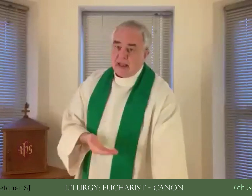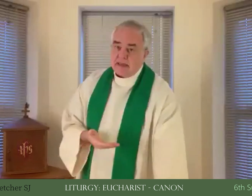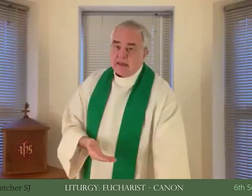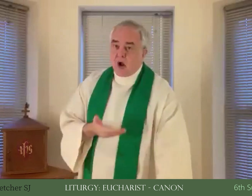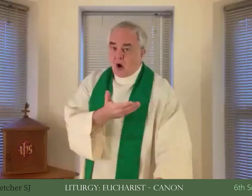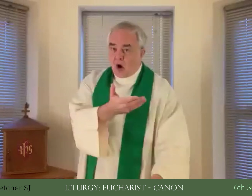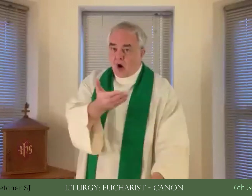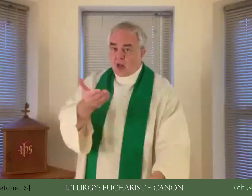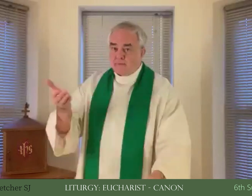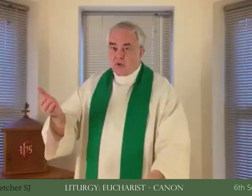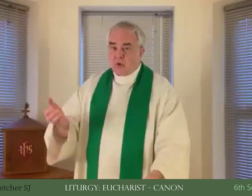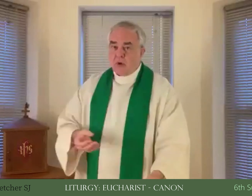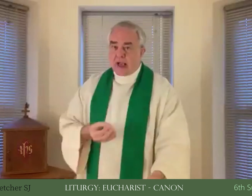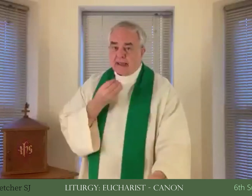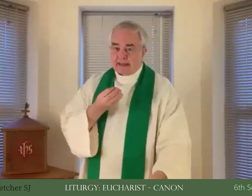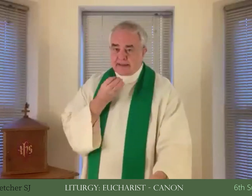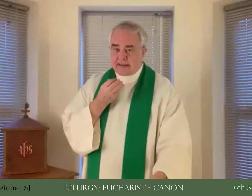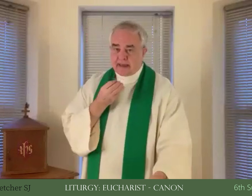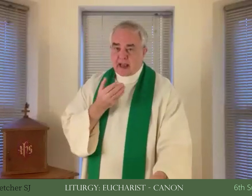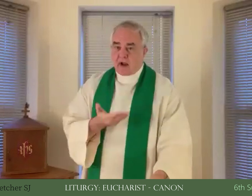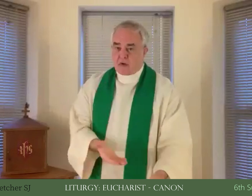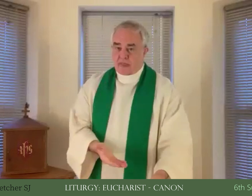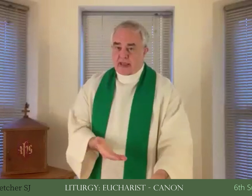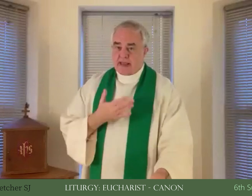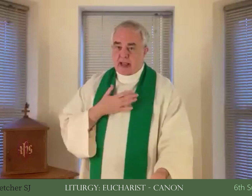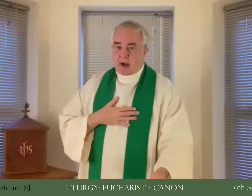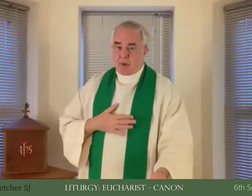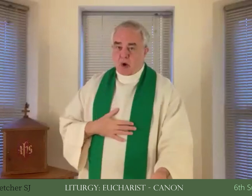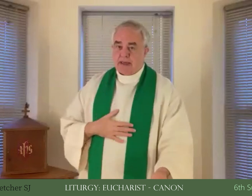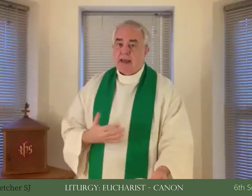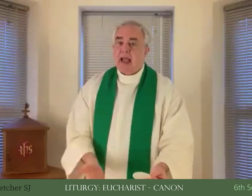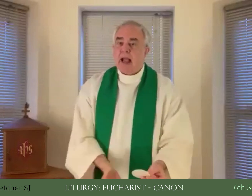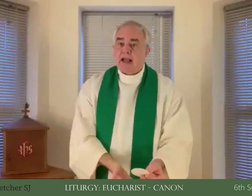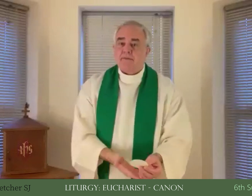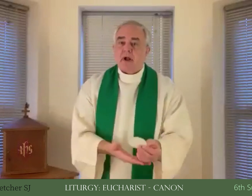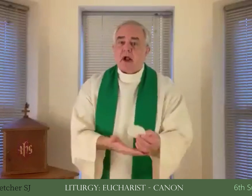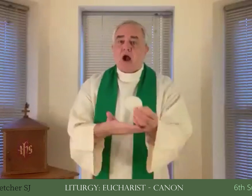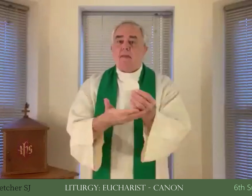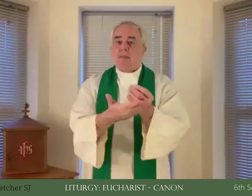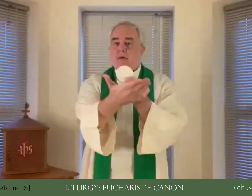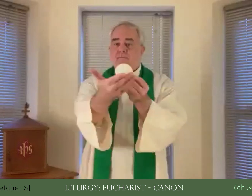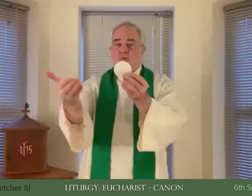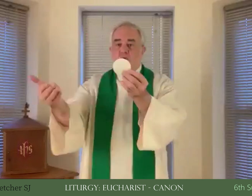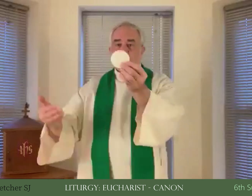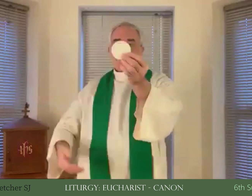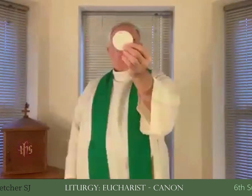this, all of you, and eat, for this is my body given up for you.